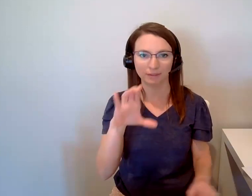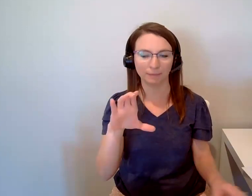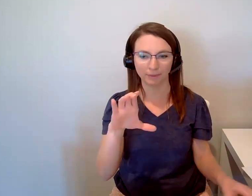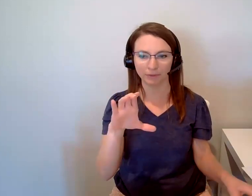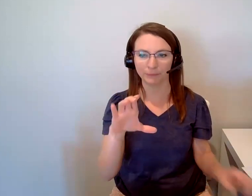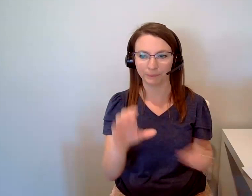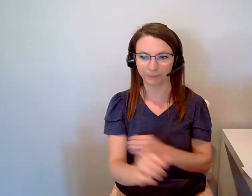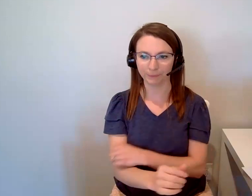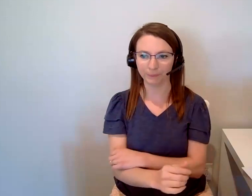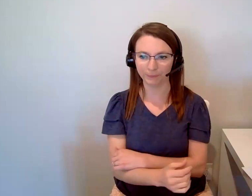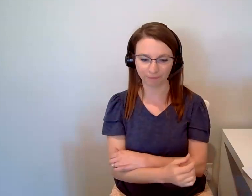December.